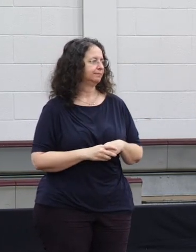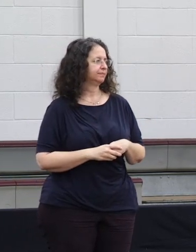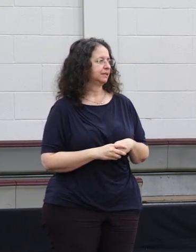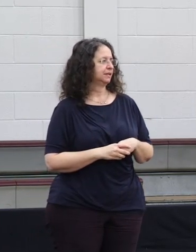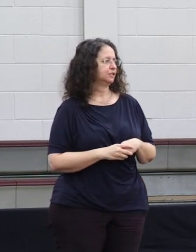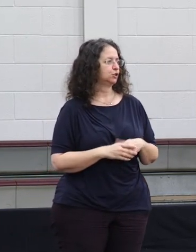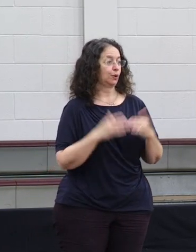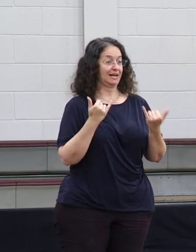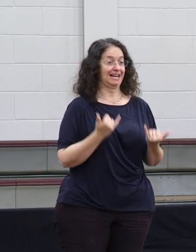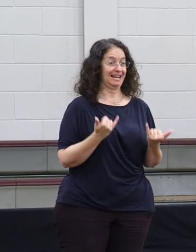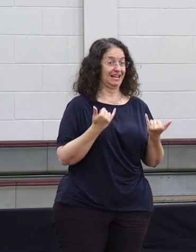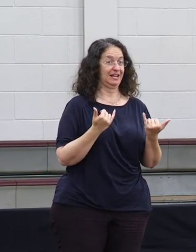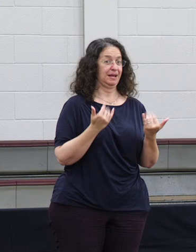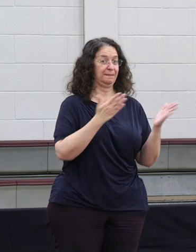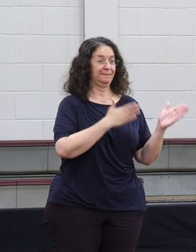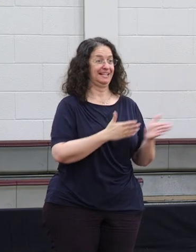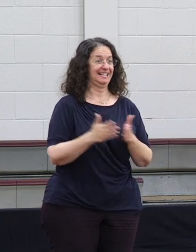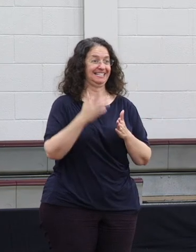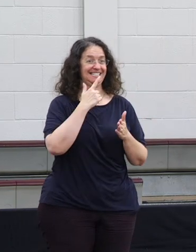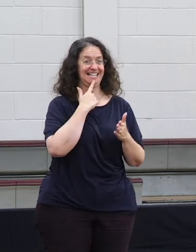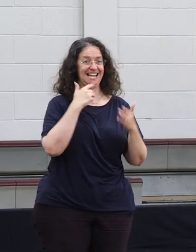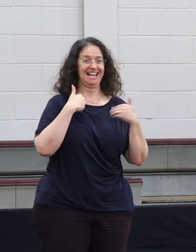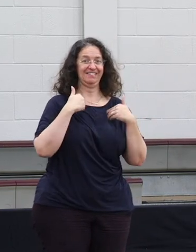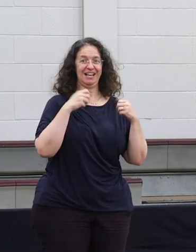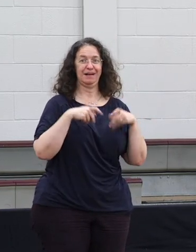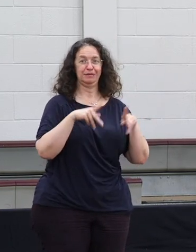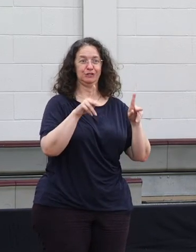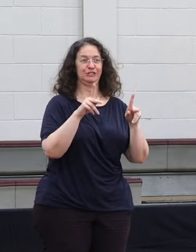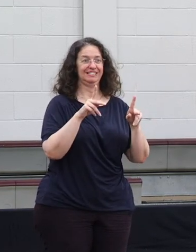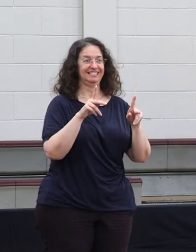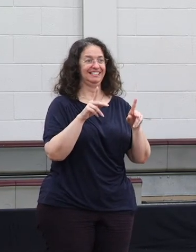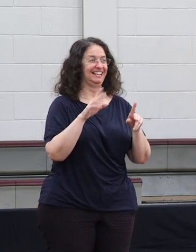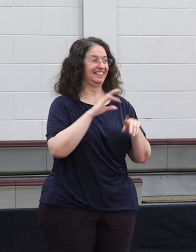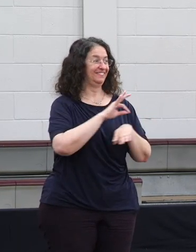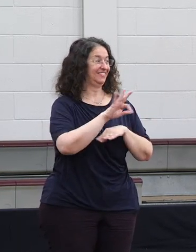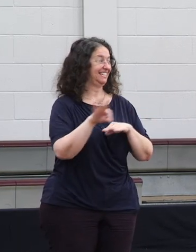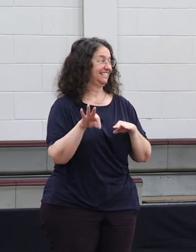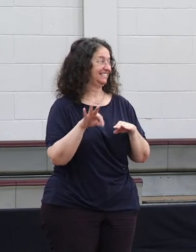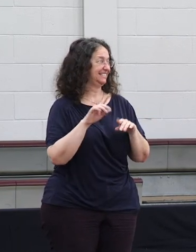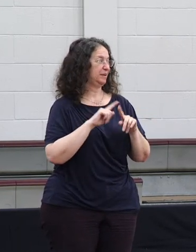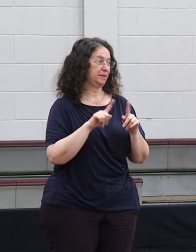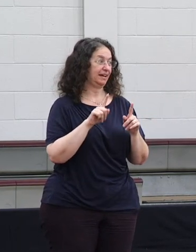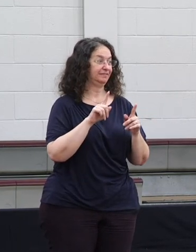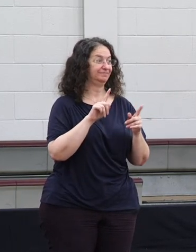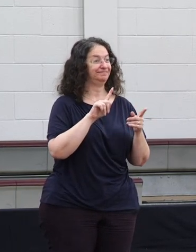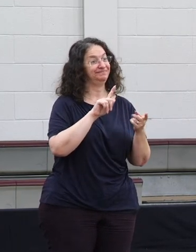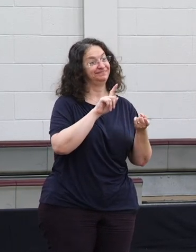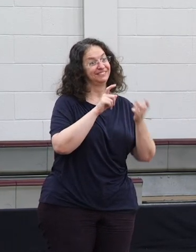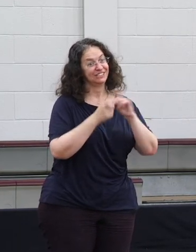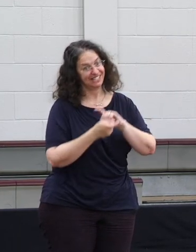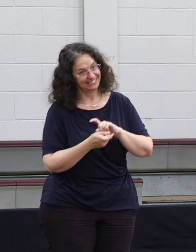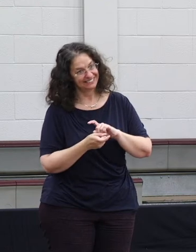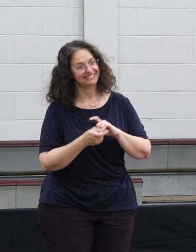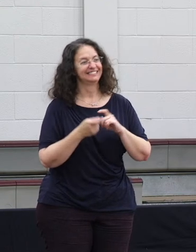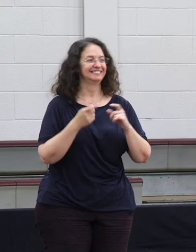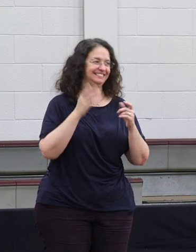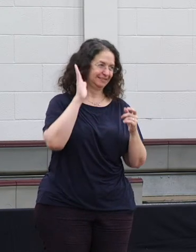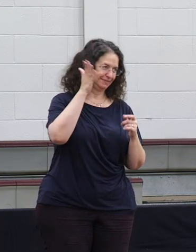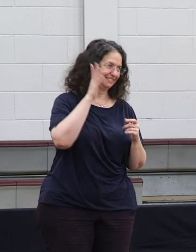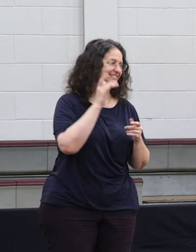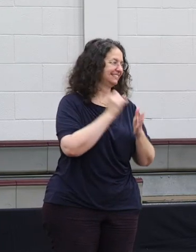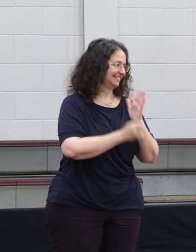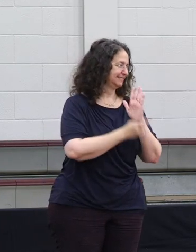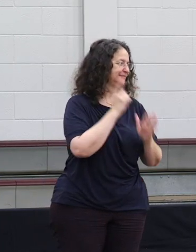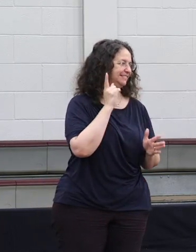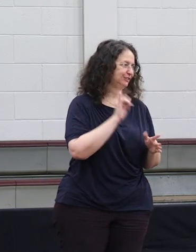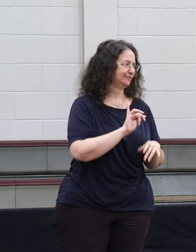was going to say something nice about having the opportunity to graduate at Muzzy Field, but like everything else we had planned for this year, this speech too had to be changed at the last